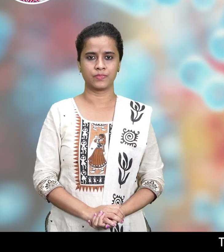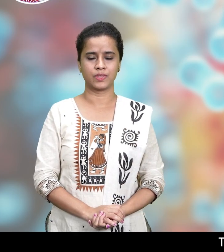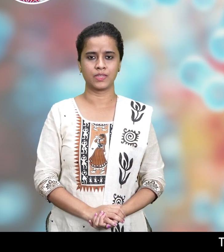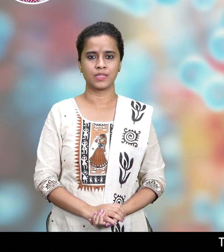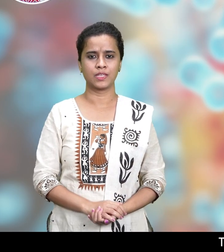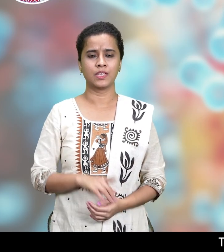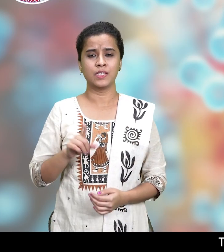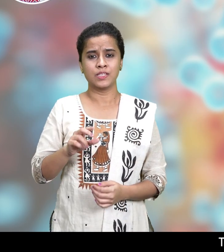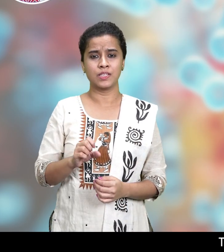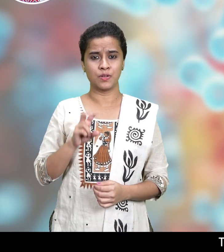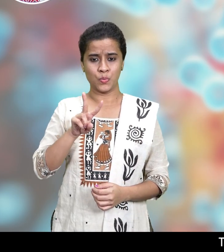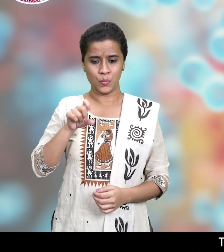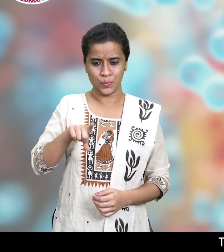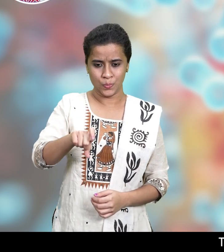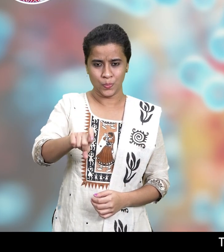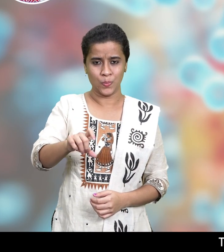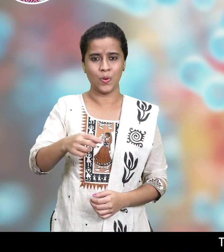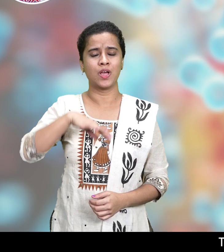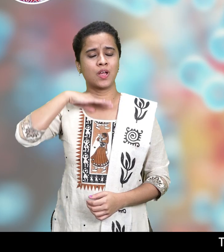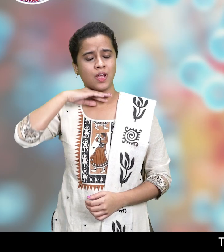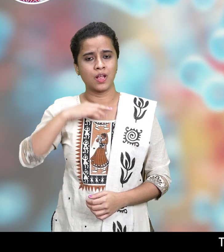This is a viral disease.